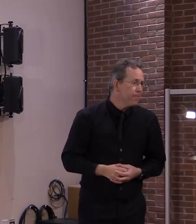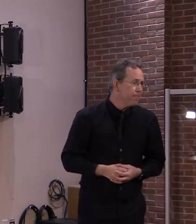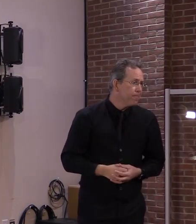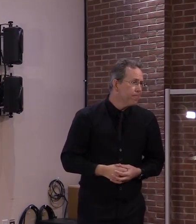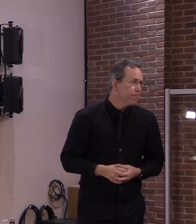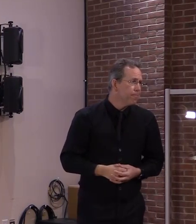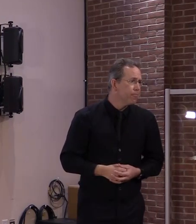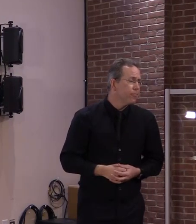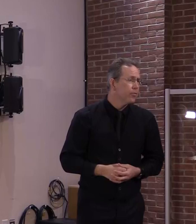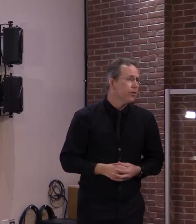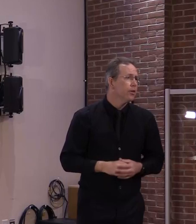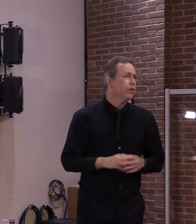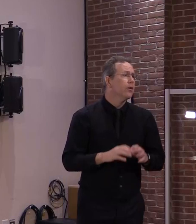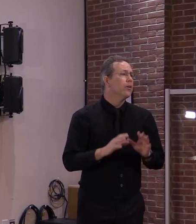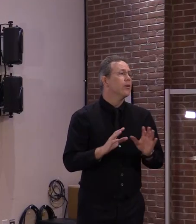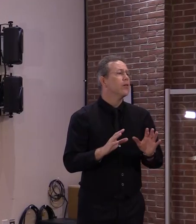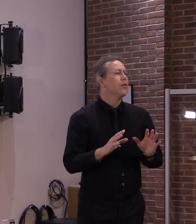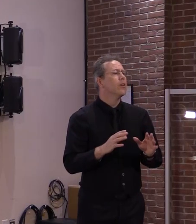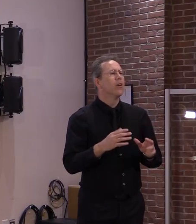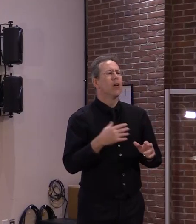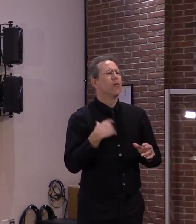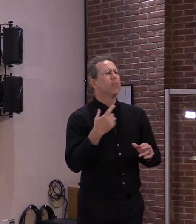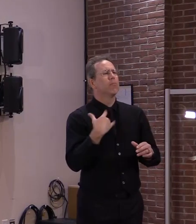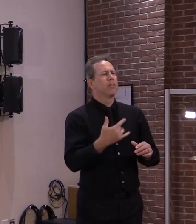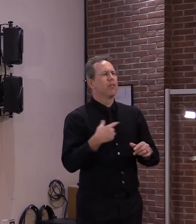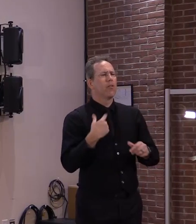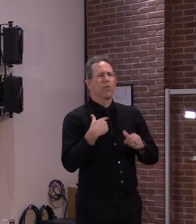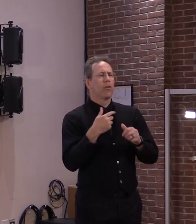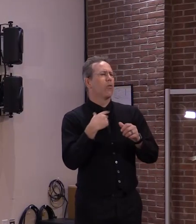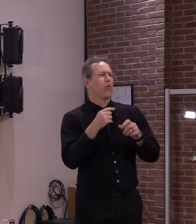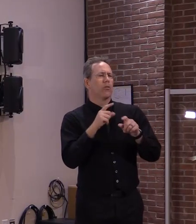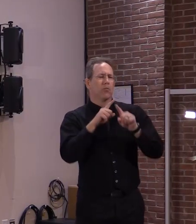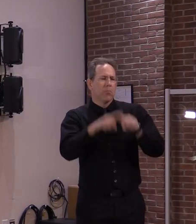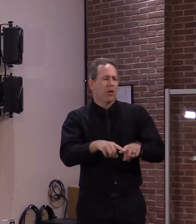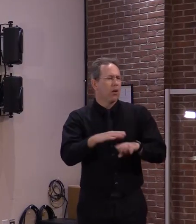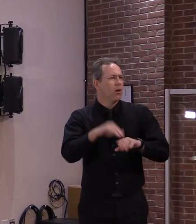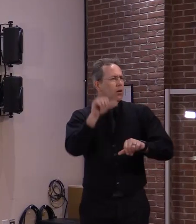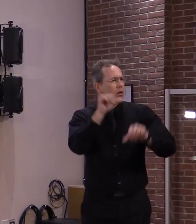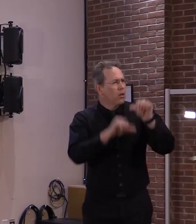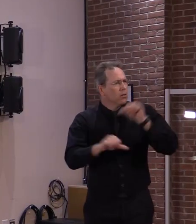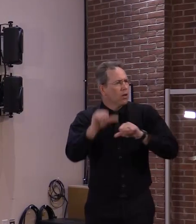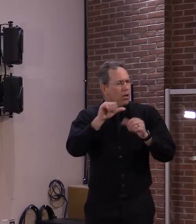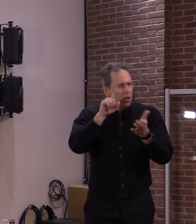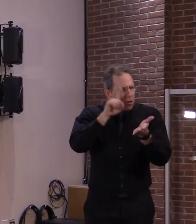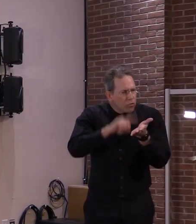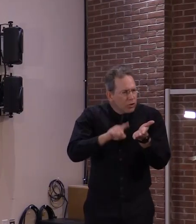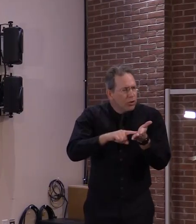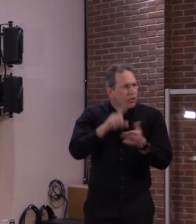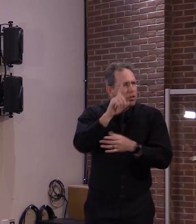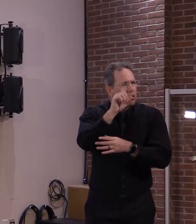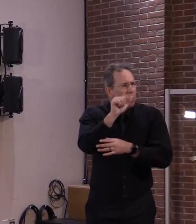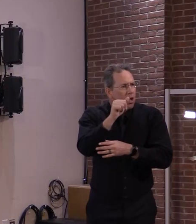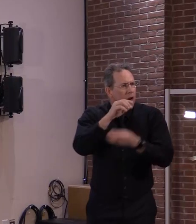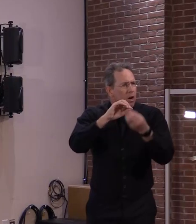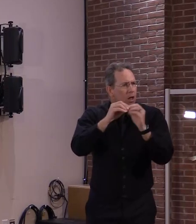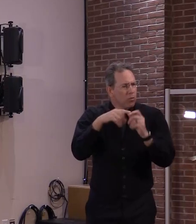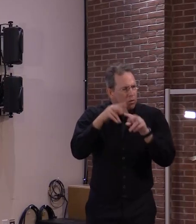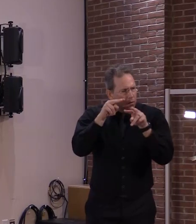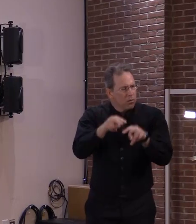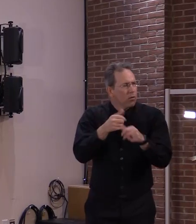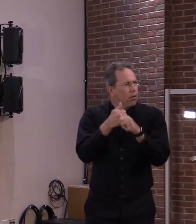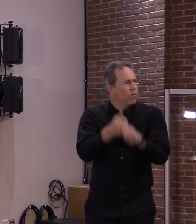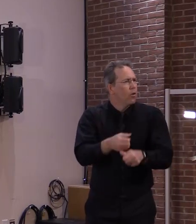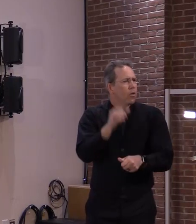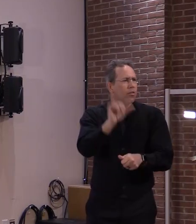we've always been data-driven and science-driven, and we're going to obviously have to continue to look at a